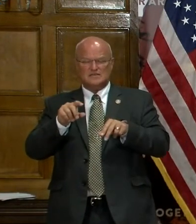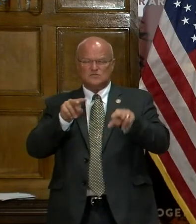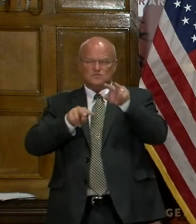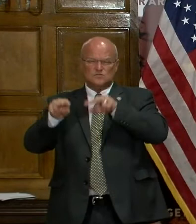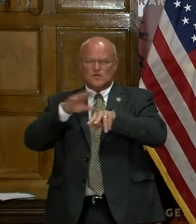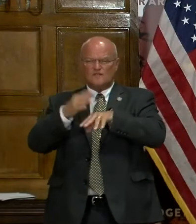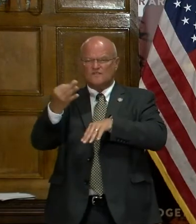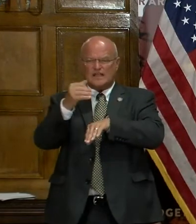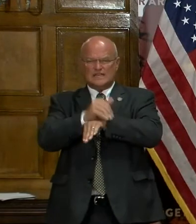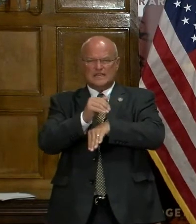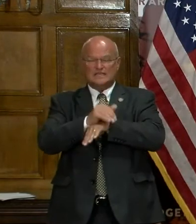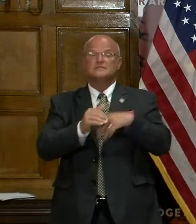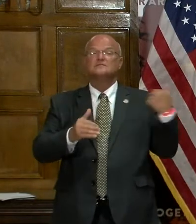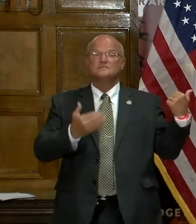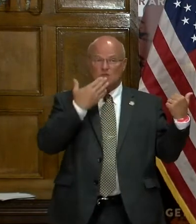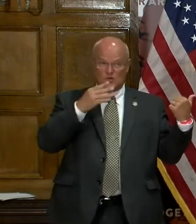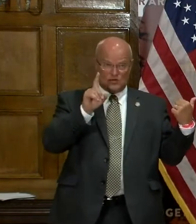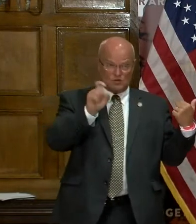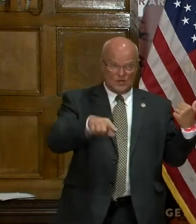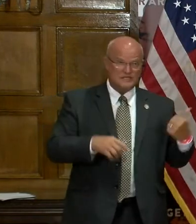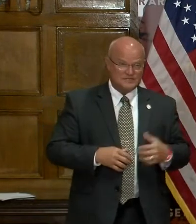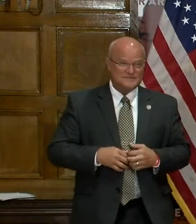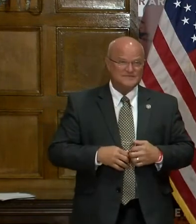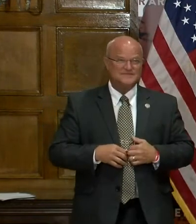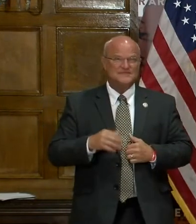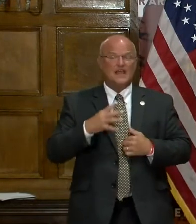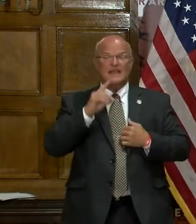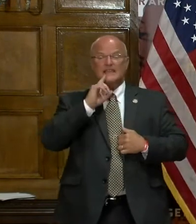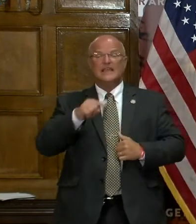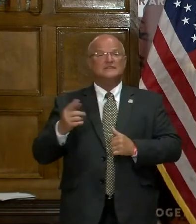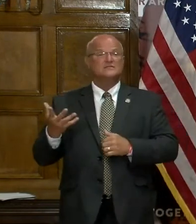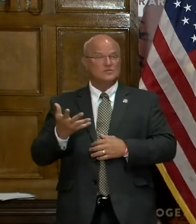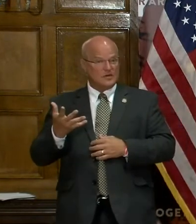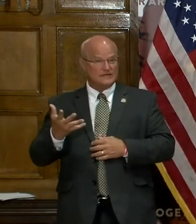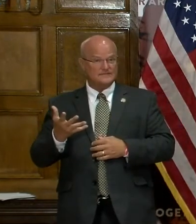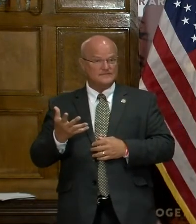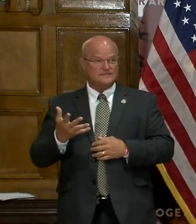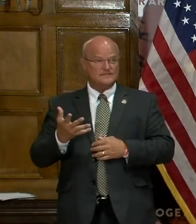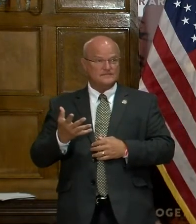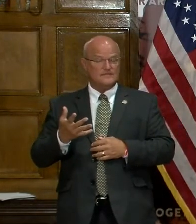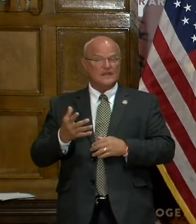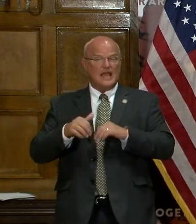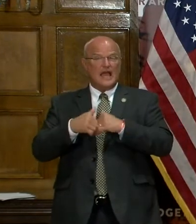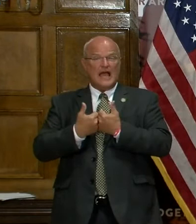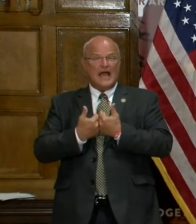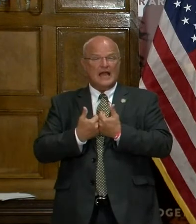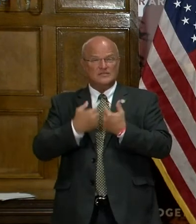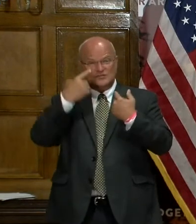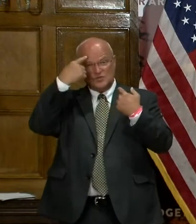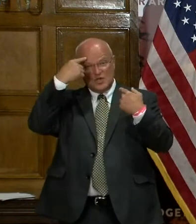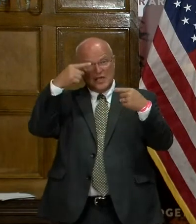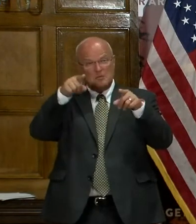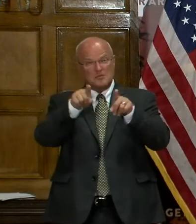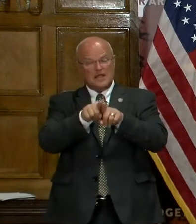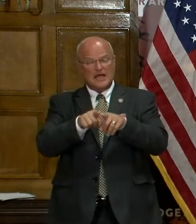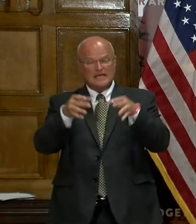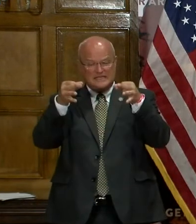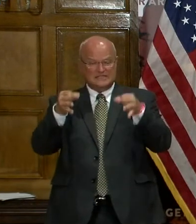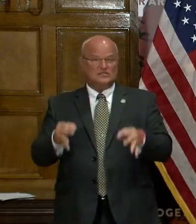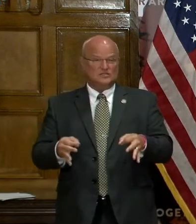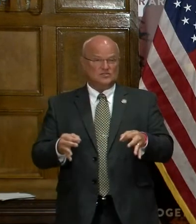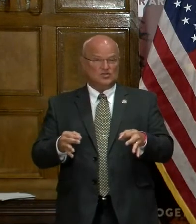on Friday nights? Very good question. And the answer is, as to how you comply and